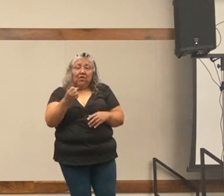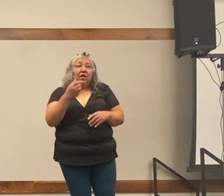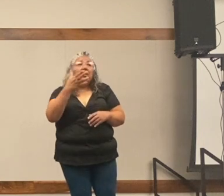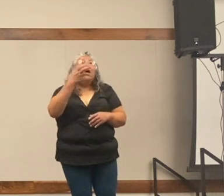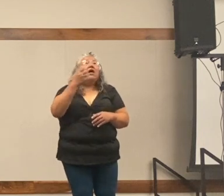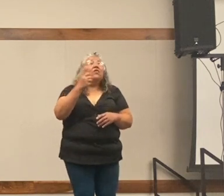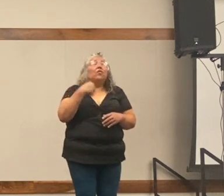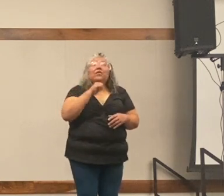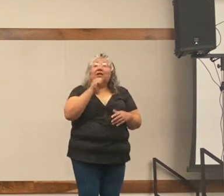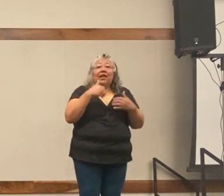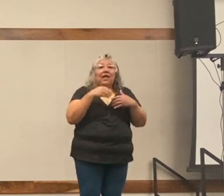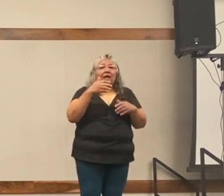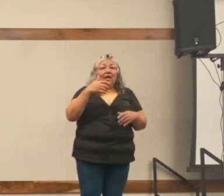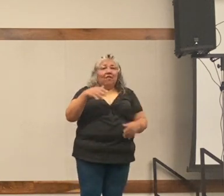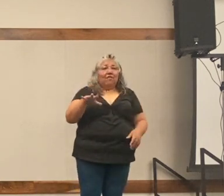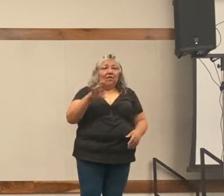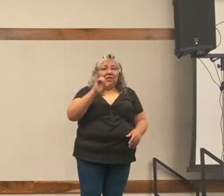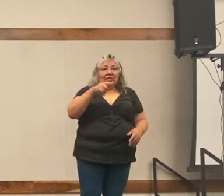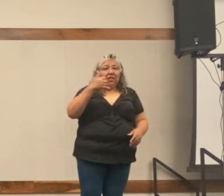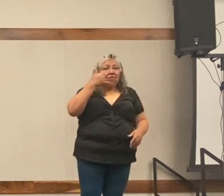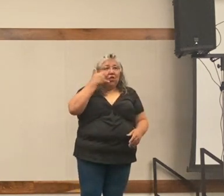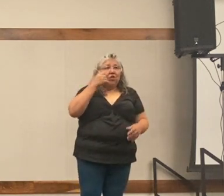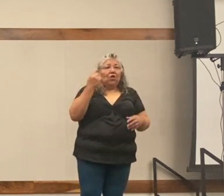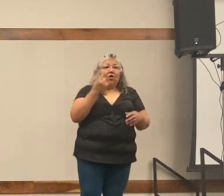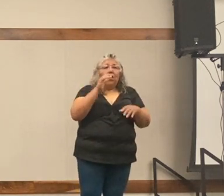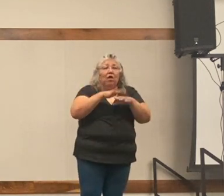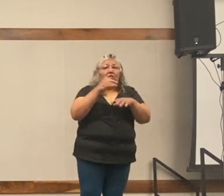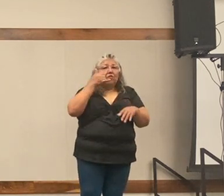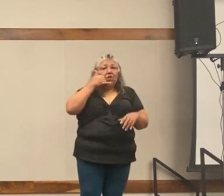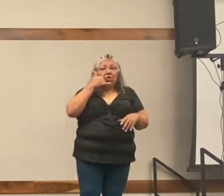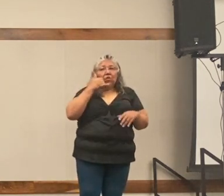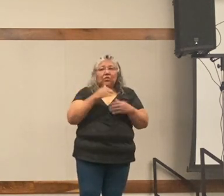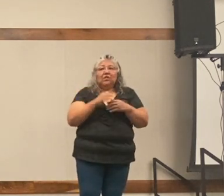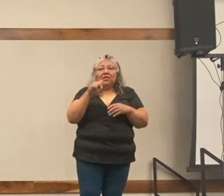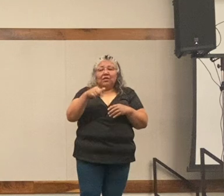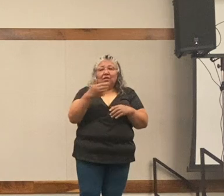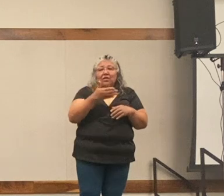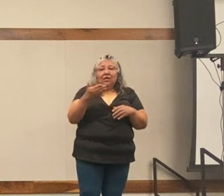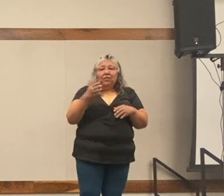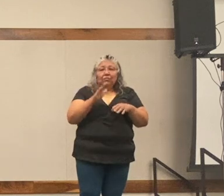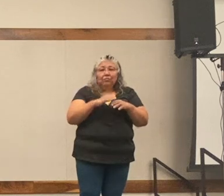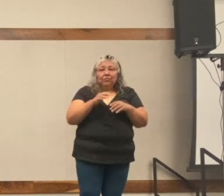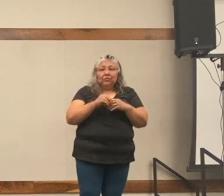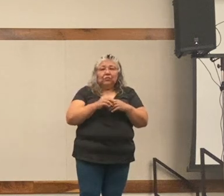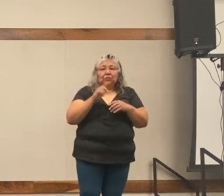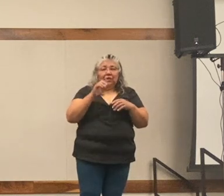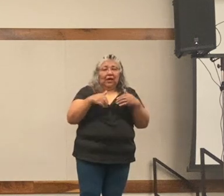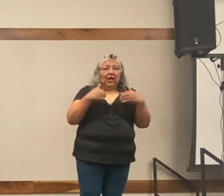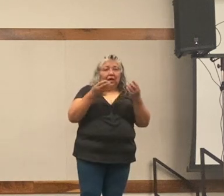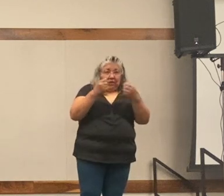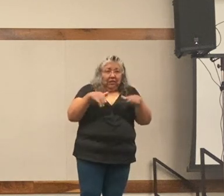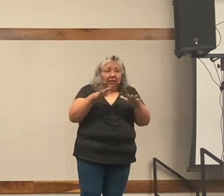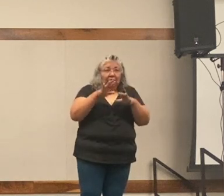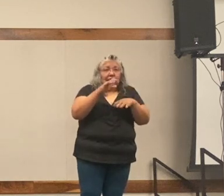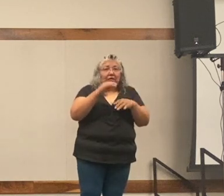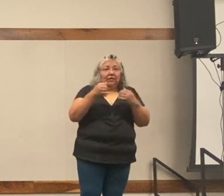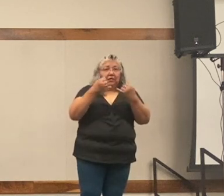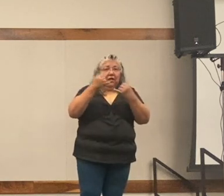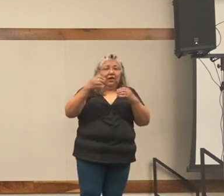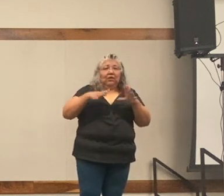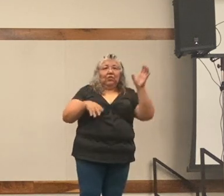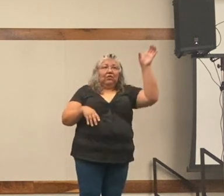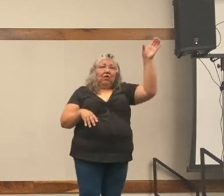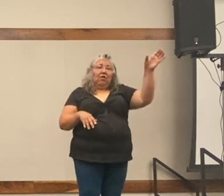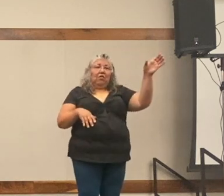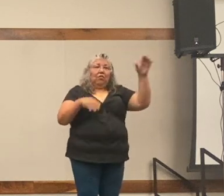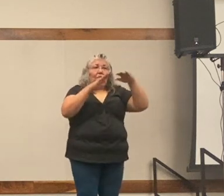school, we didn't have cell phones. But we were always on the phone. There's a thing at home where you had a landline, and it was mounted on the wall